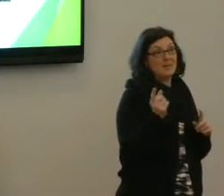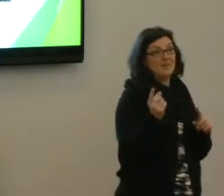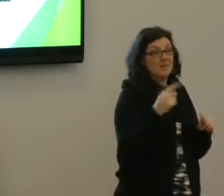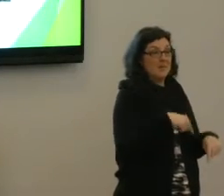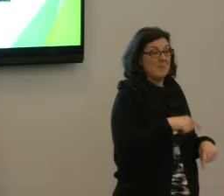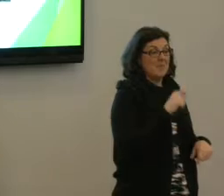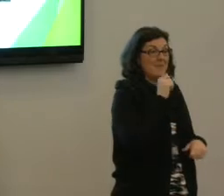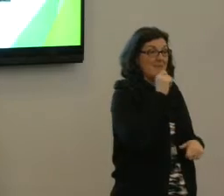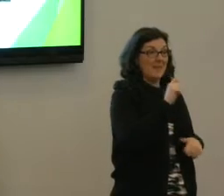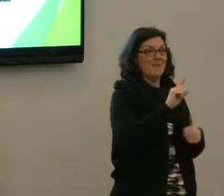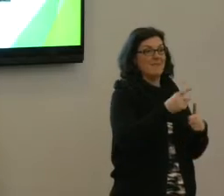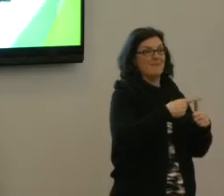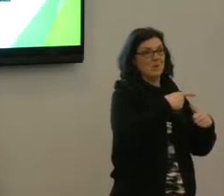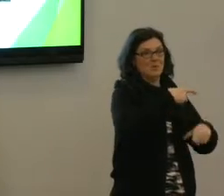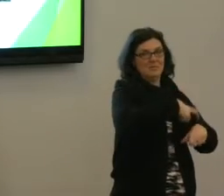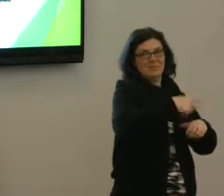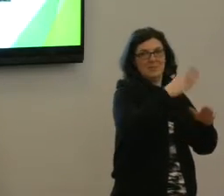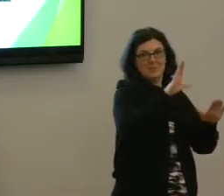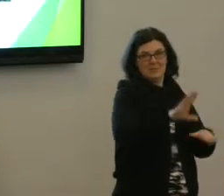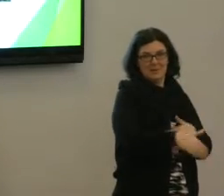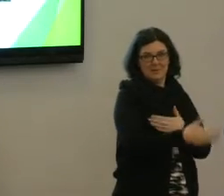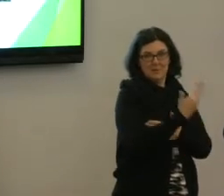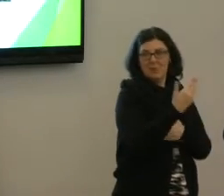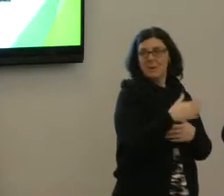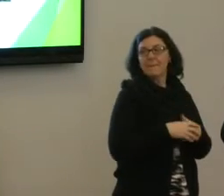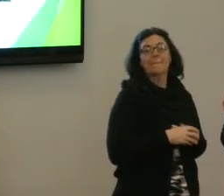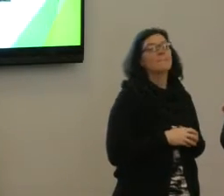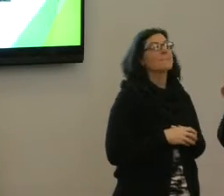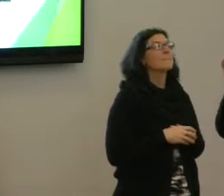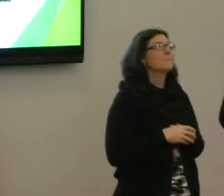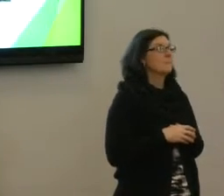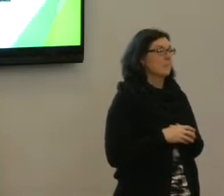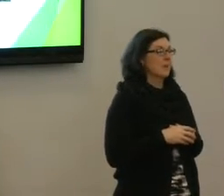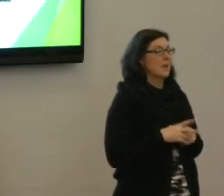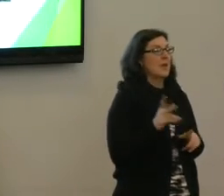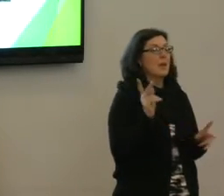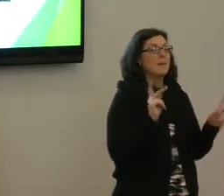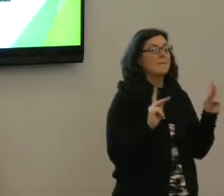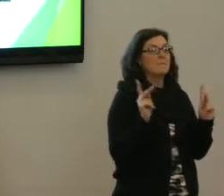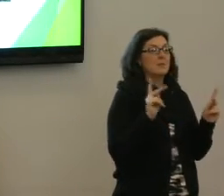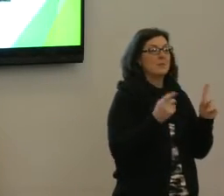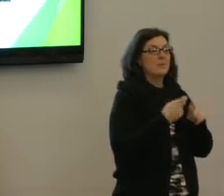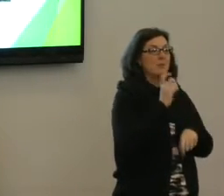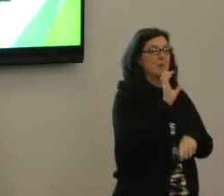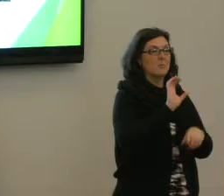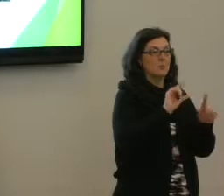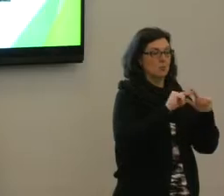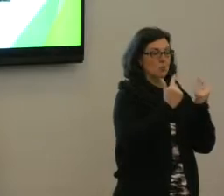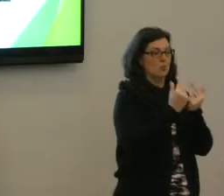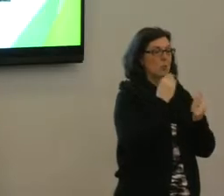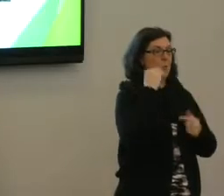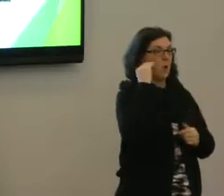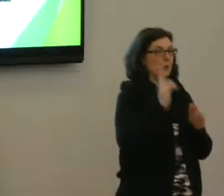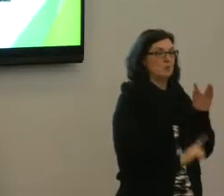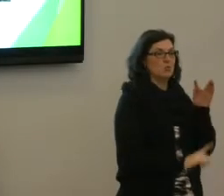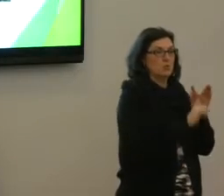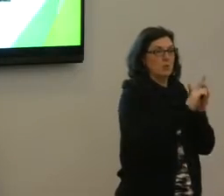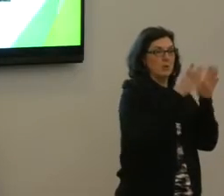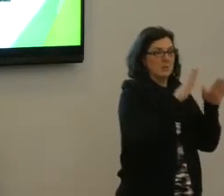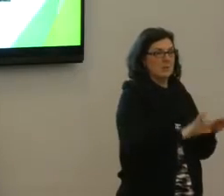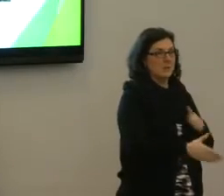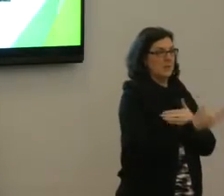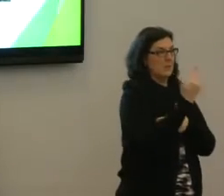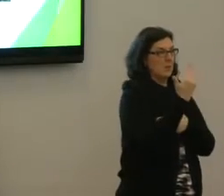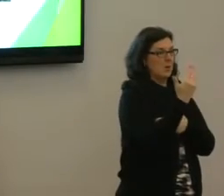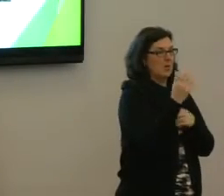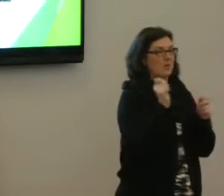morning. Heard too many stories about people from group homes showing up at a church on Sunday morning for the first time. They're